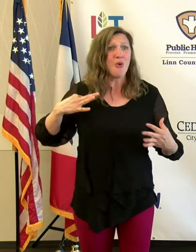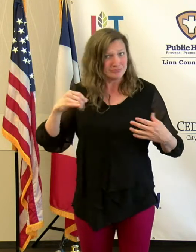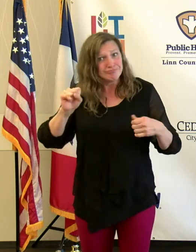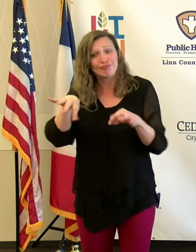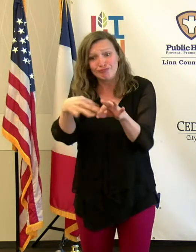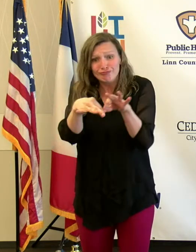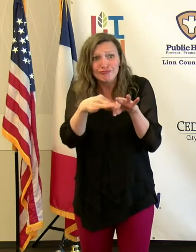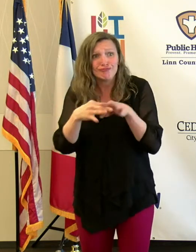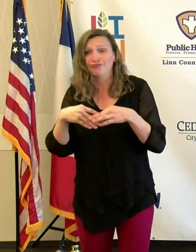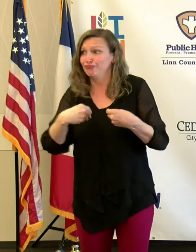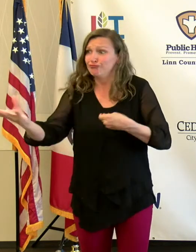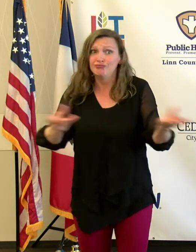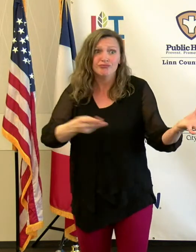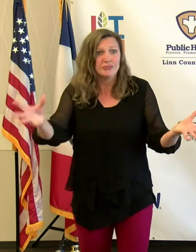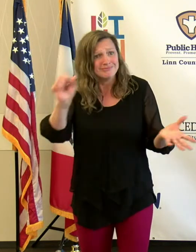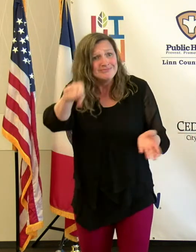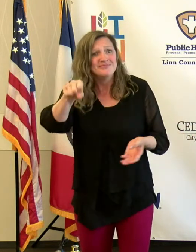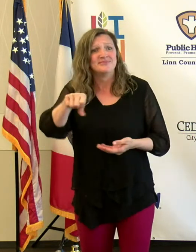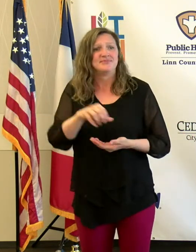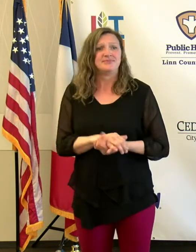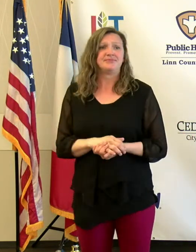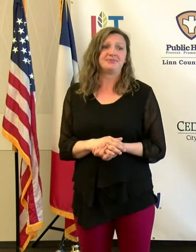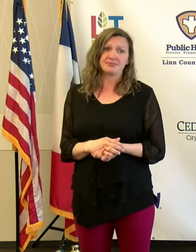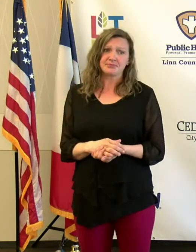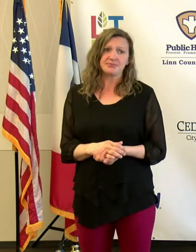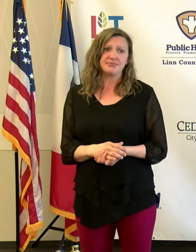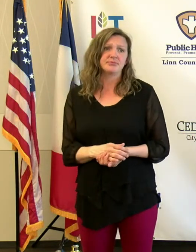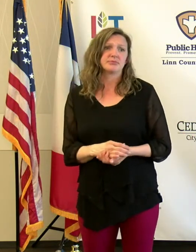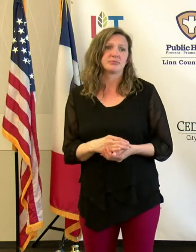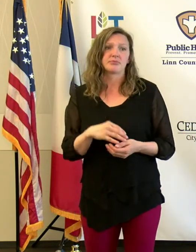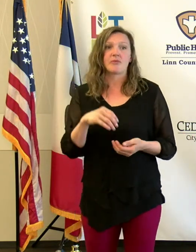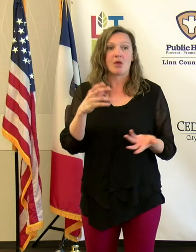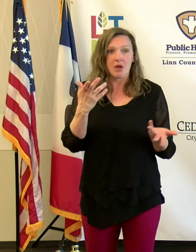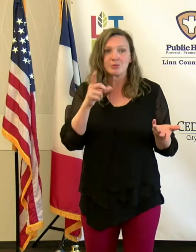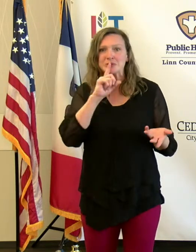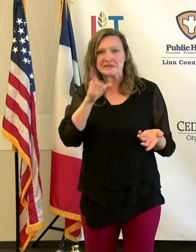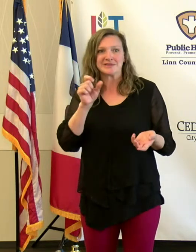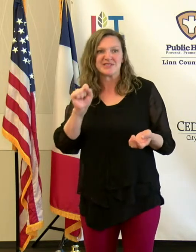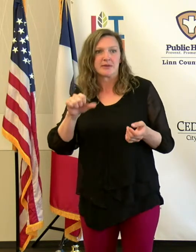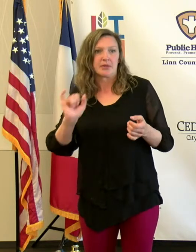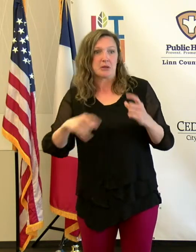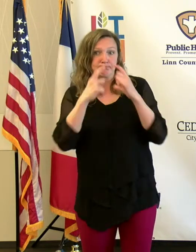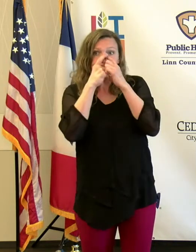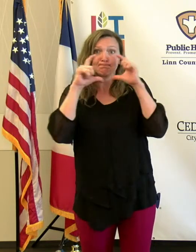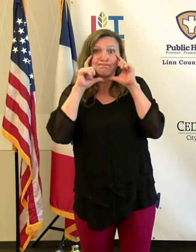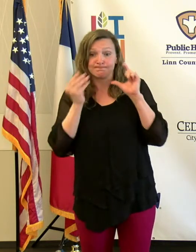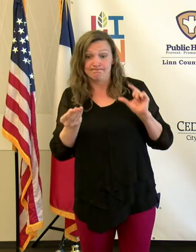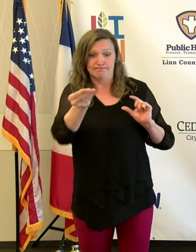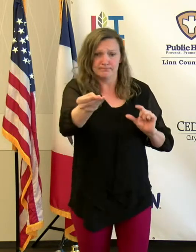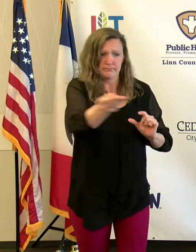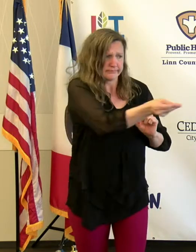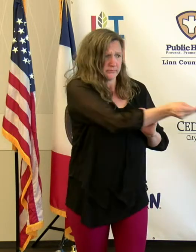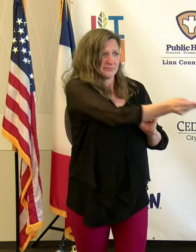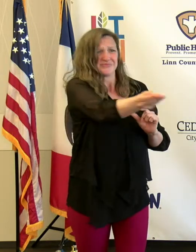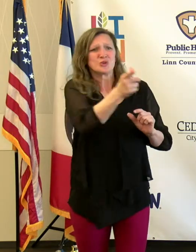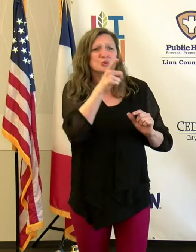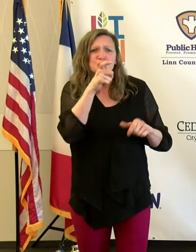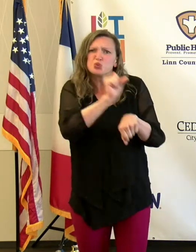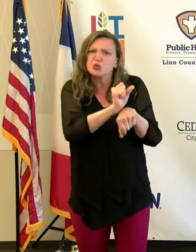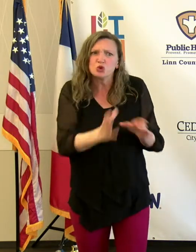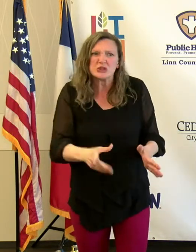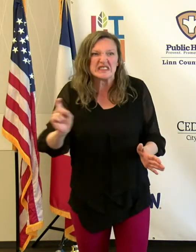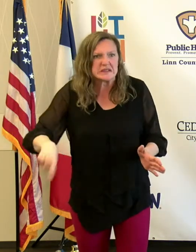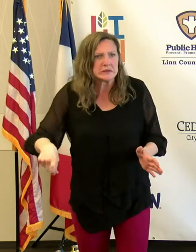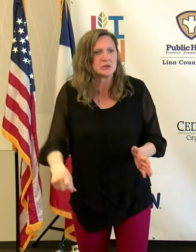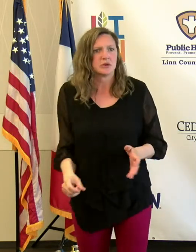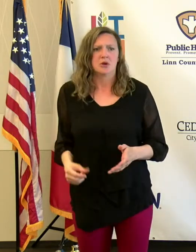with the materials and the instructions on how to make the masks and then distribute them to the employees who need them. I'm really proud of this effort and would